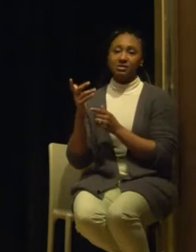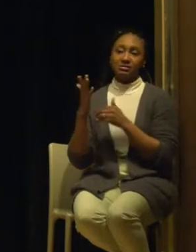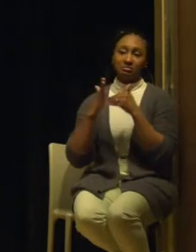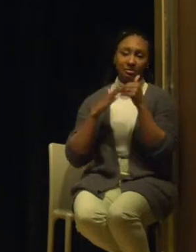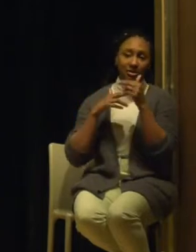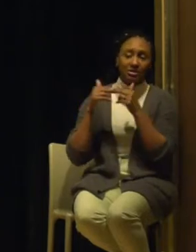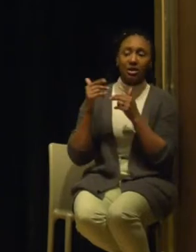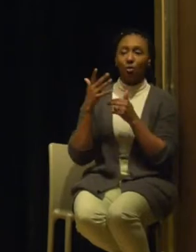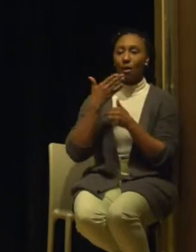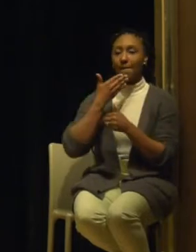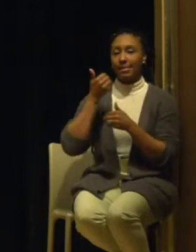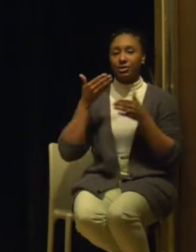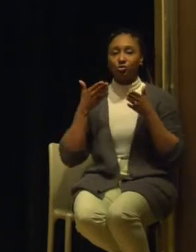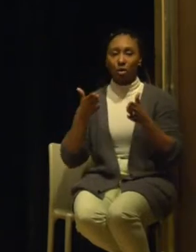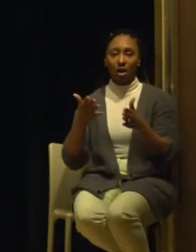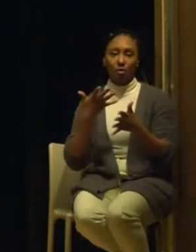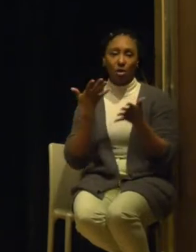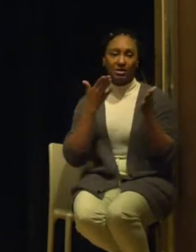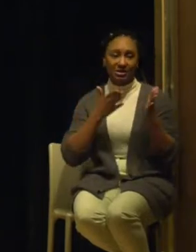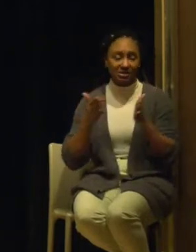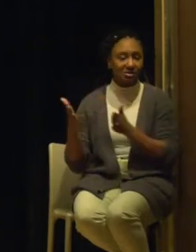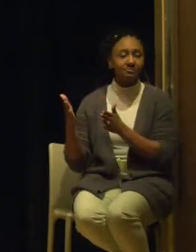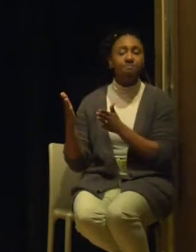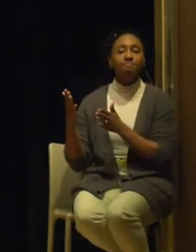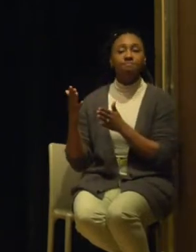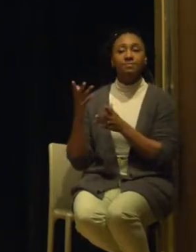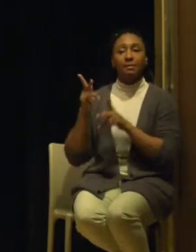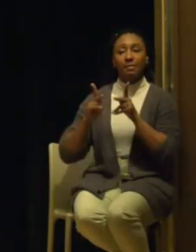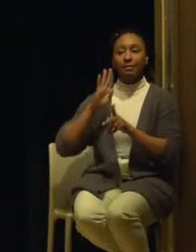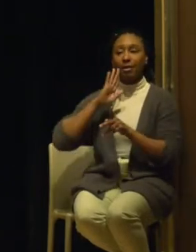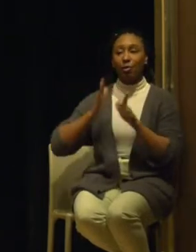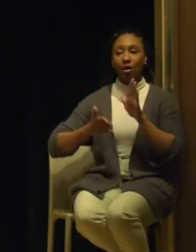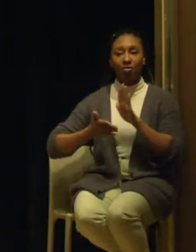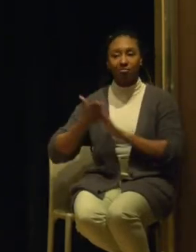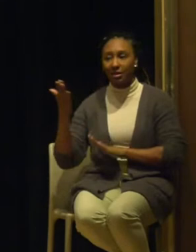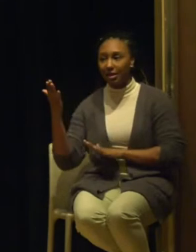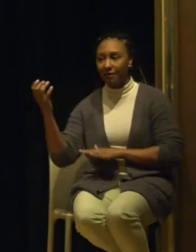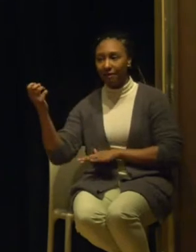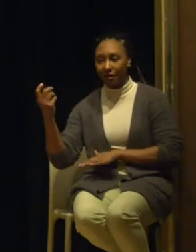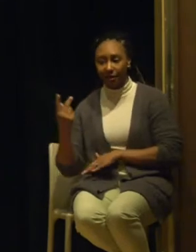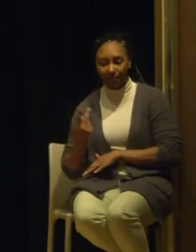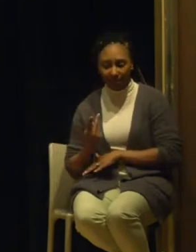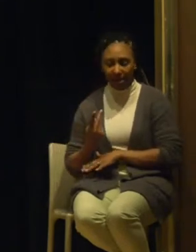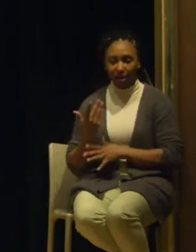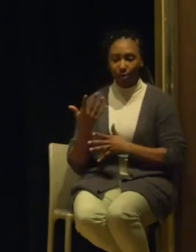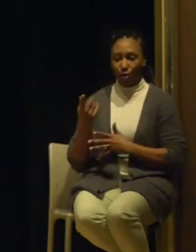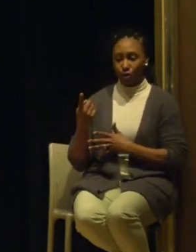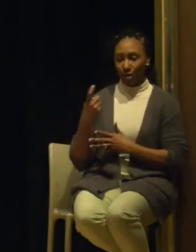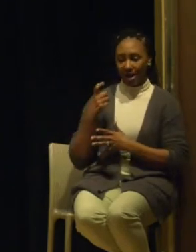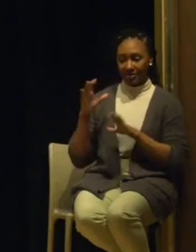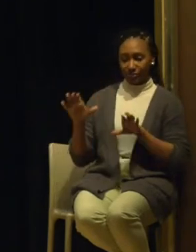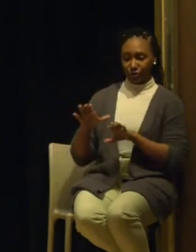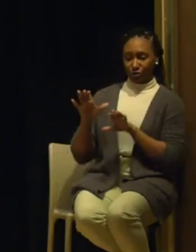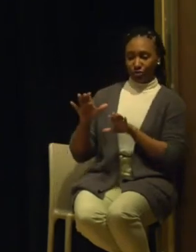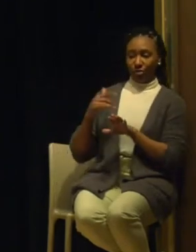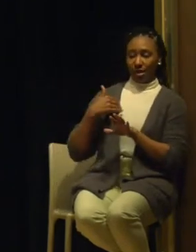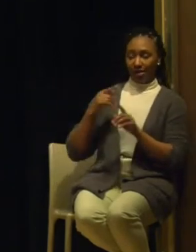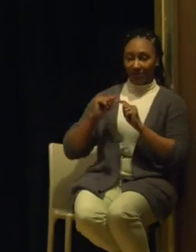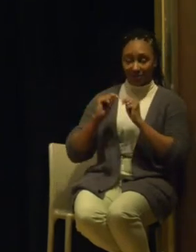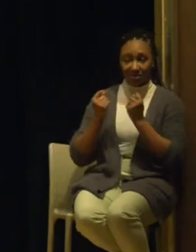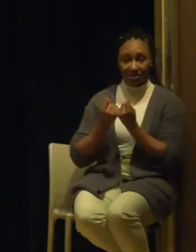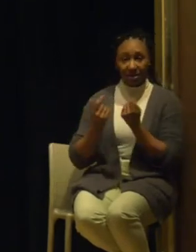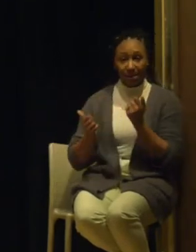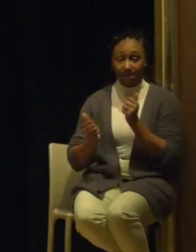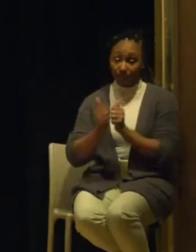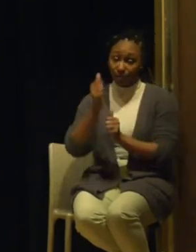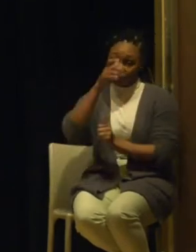And then a decision is made. And then people go off and they're supposed to do the right thing and come back with what you ask them to do. Well, I had a team mostly of